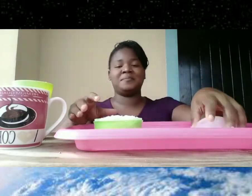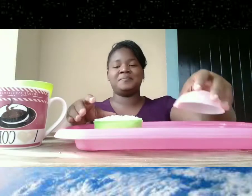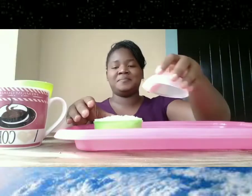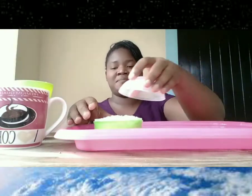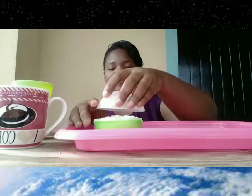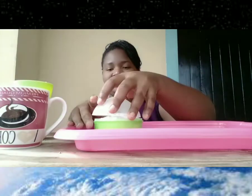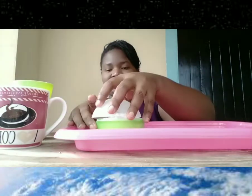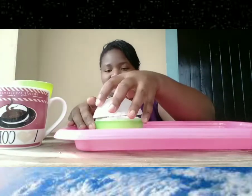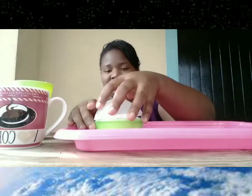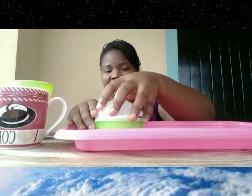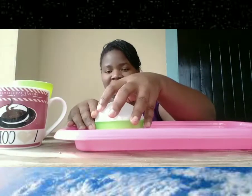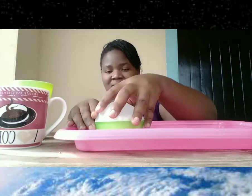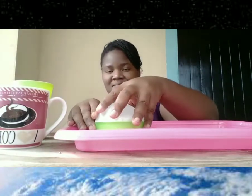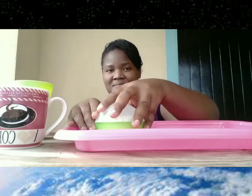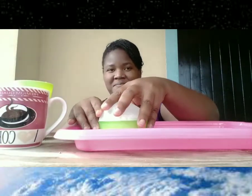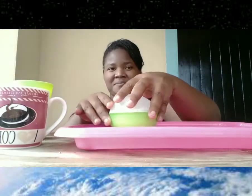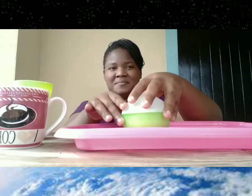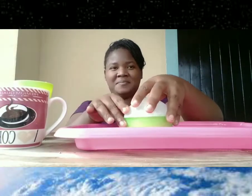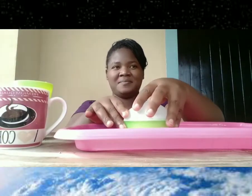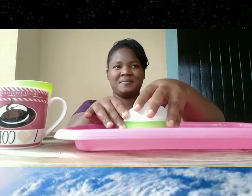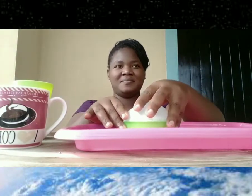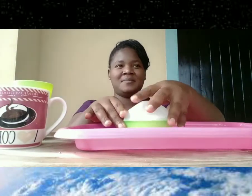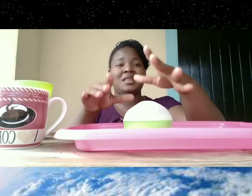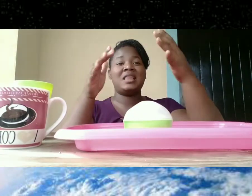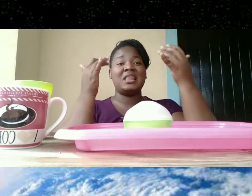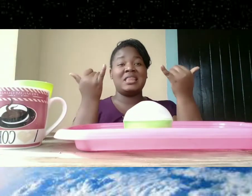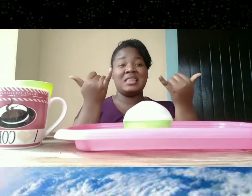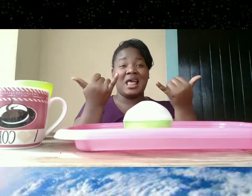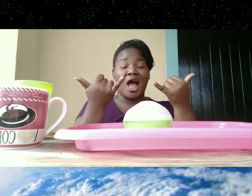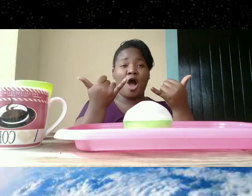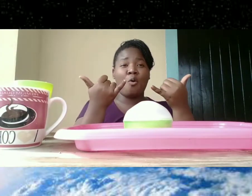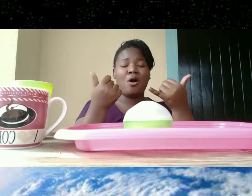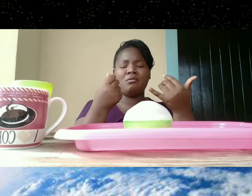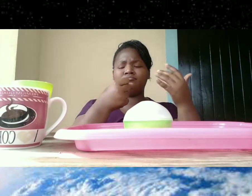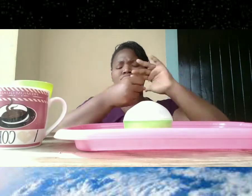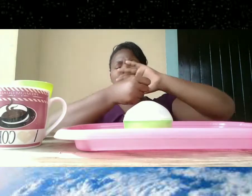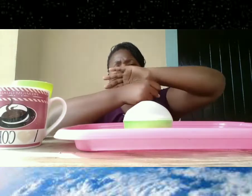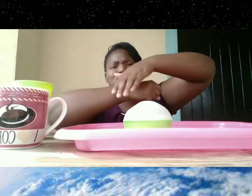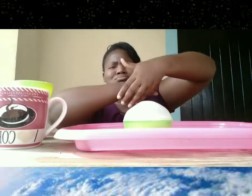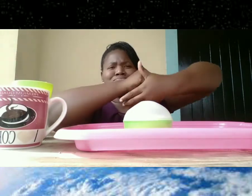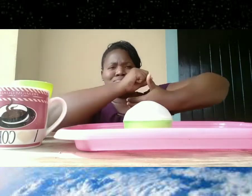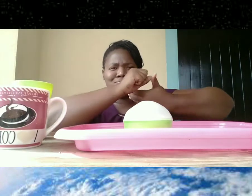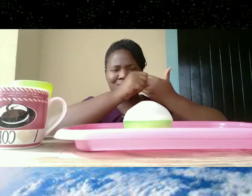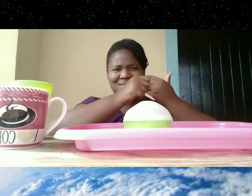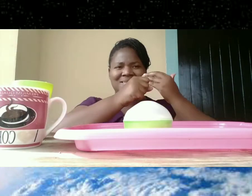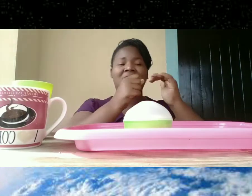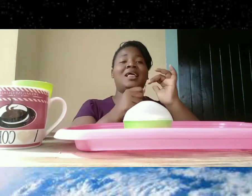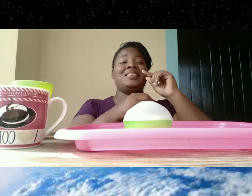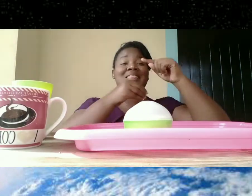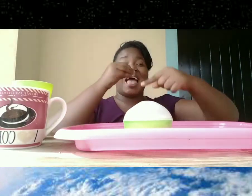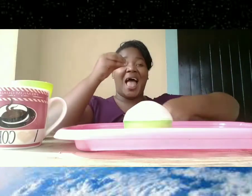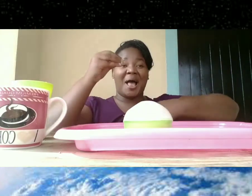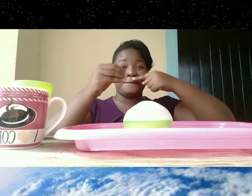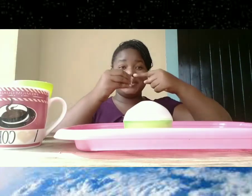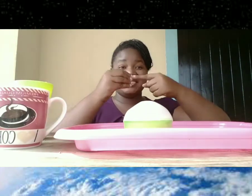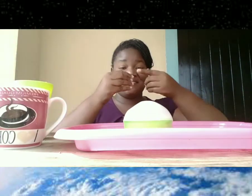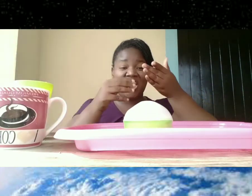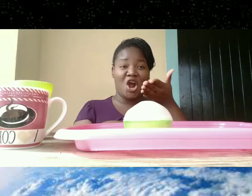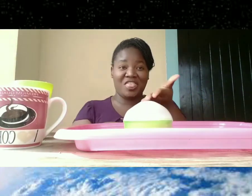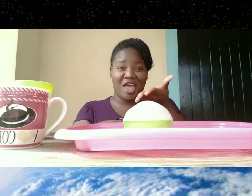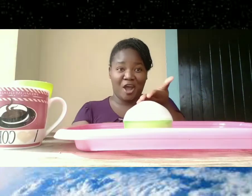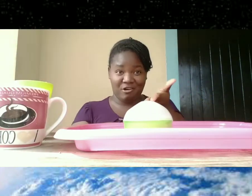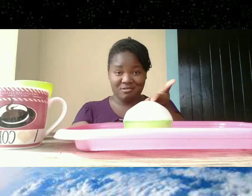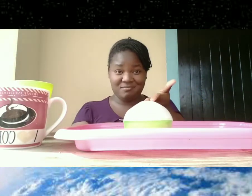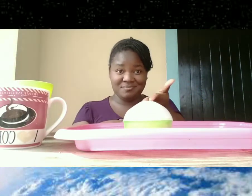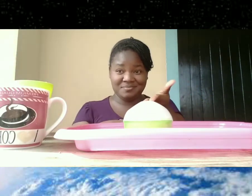Now the earth, I'm putting it in the atmosphere. So now the earth is covered